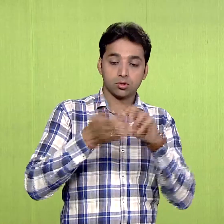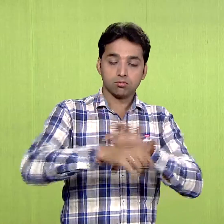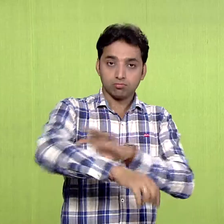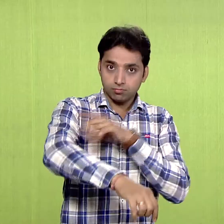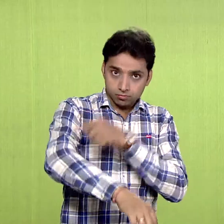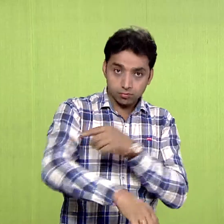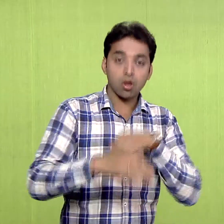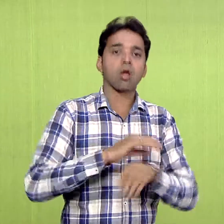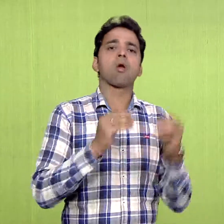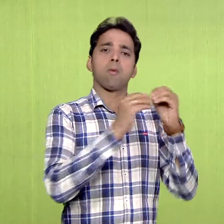Mumbai,